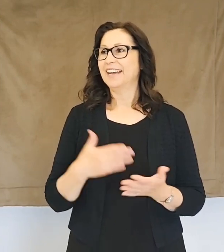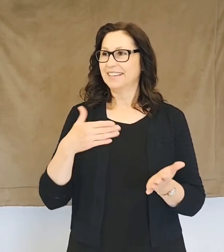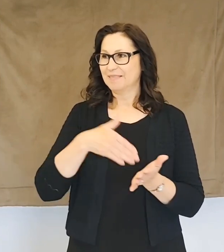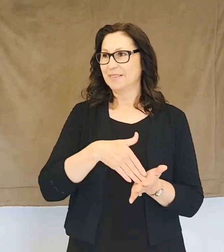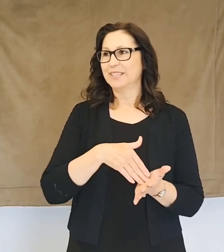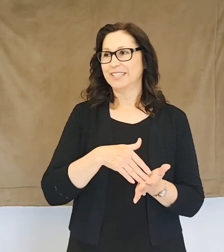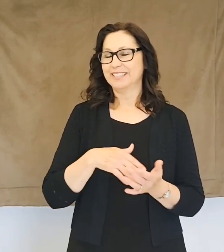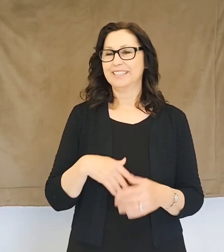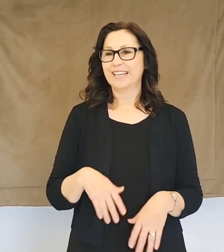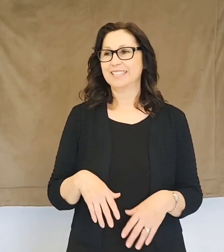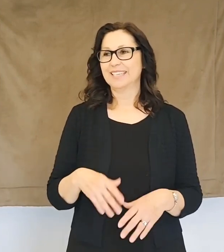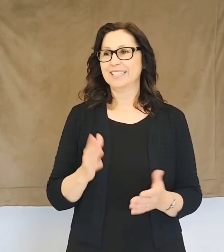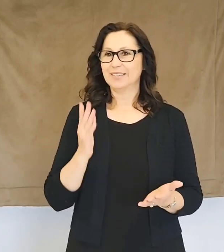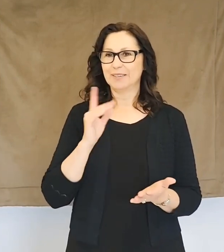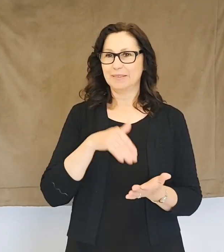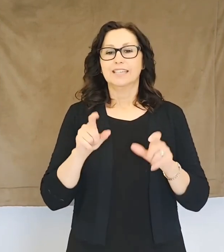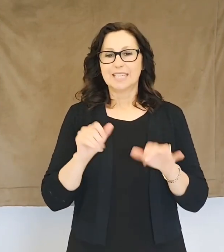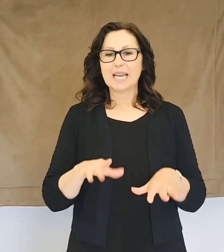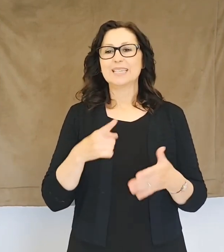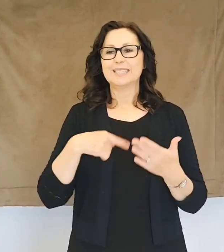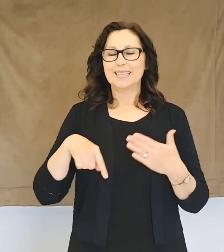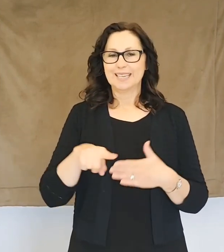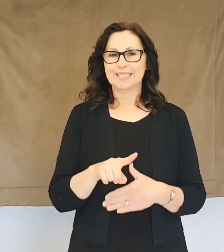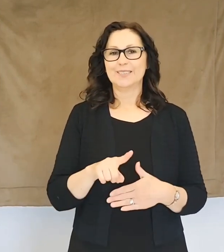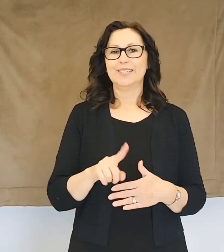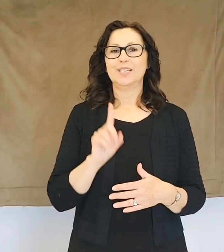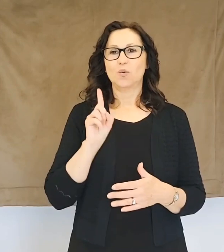Yeah, million. That's the easy one. Test next week,